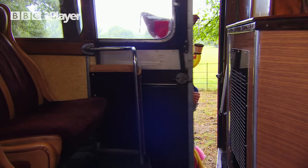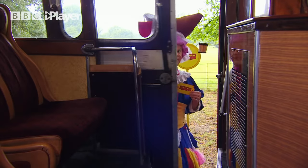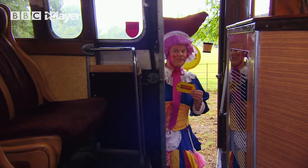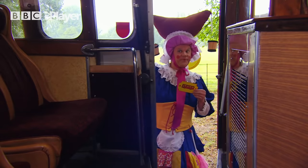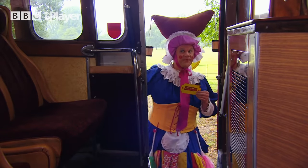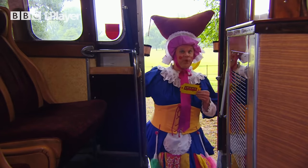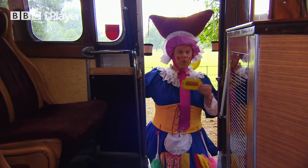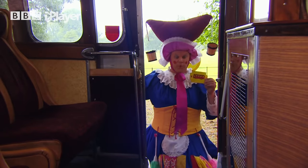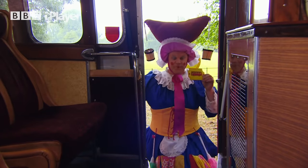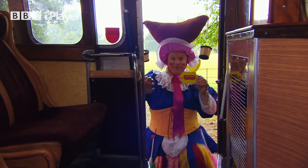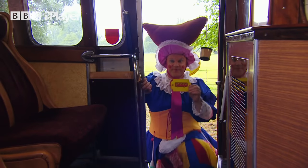aboard please